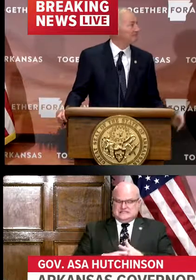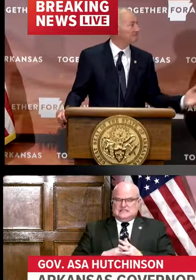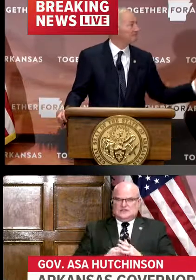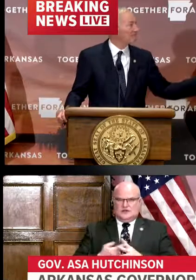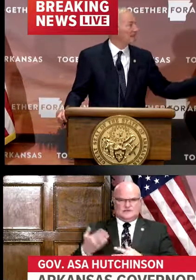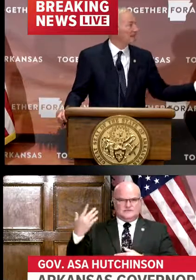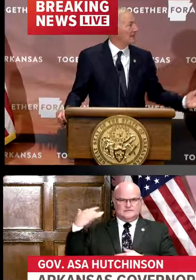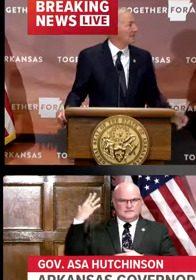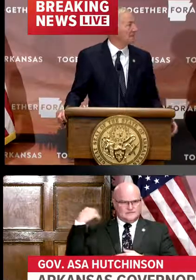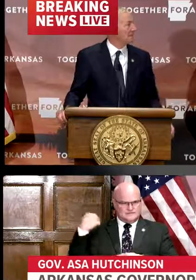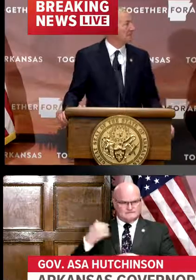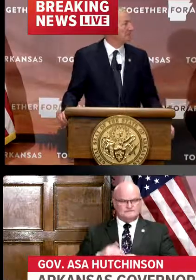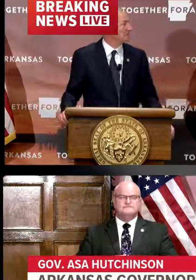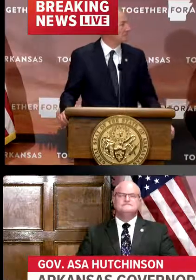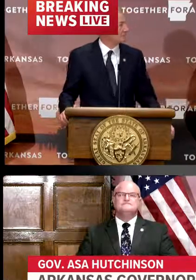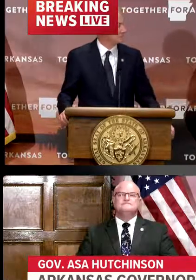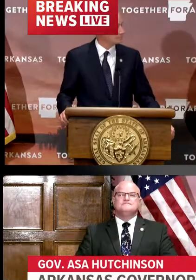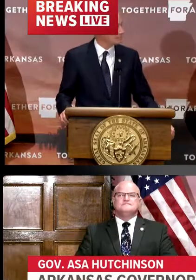began.